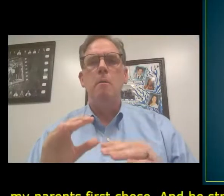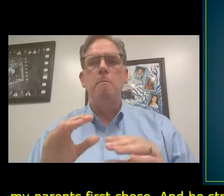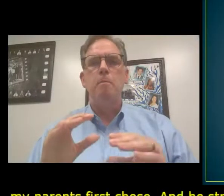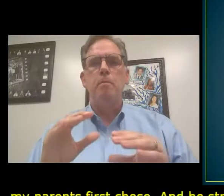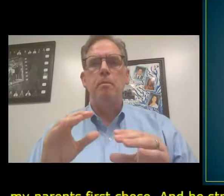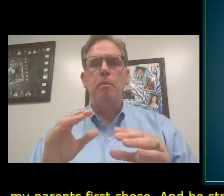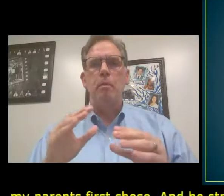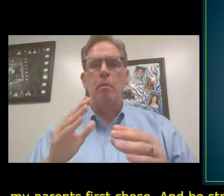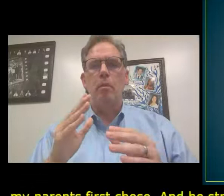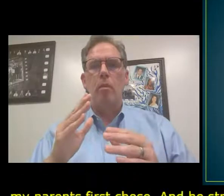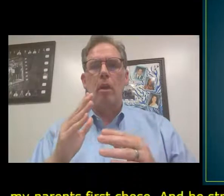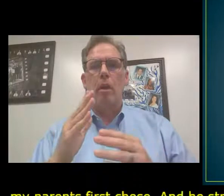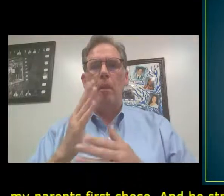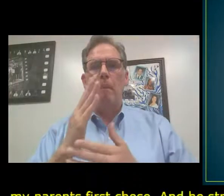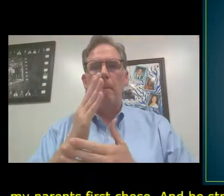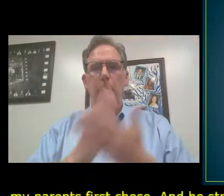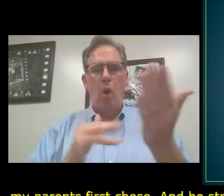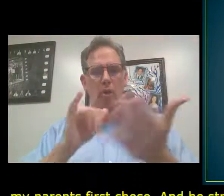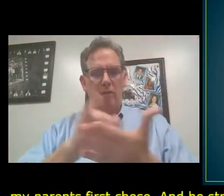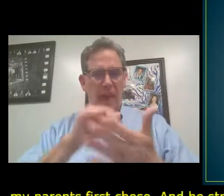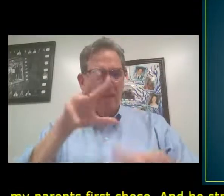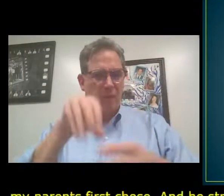other.